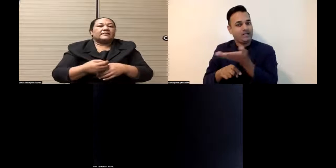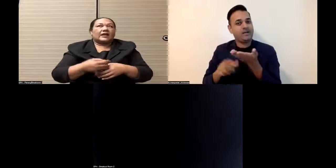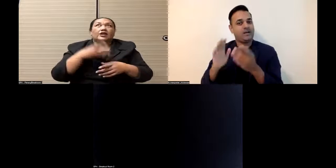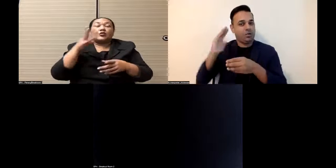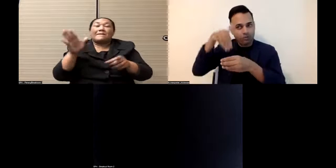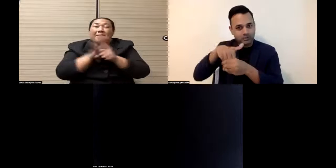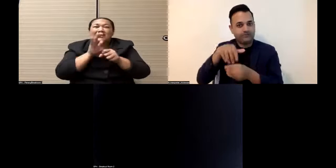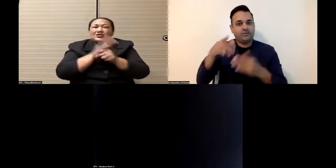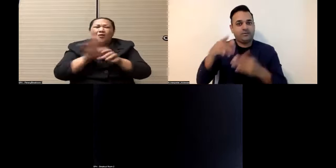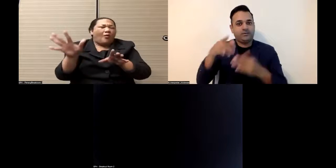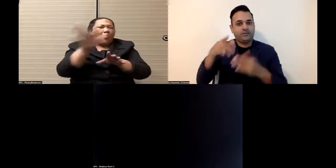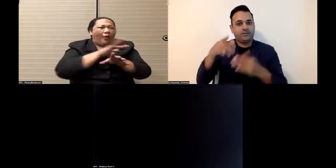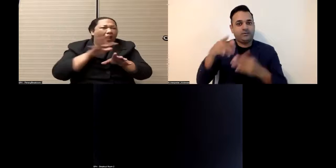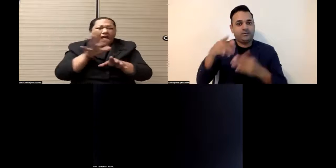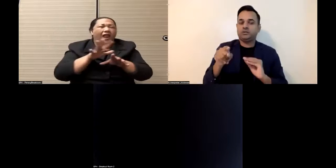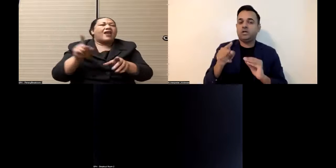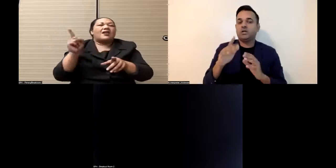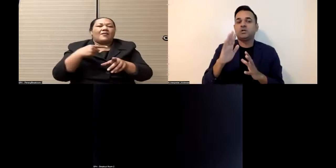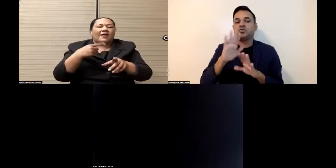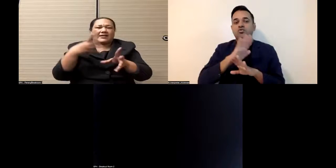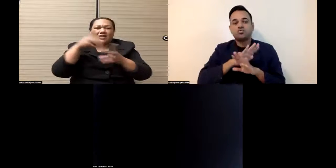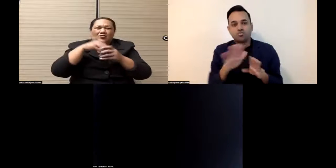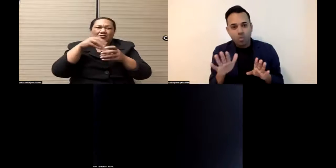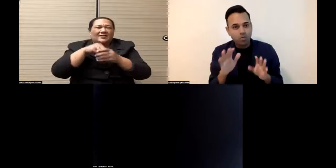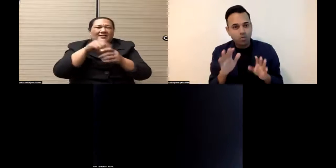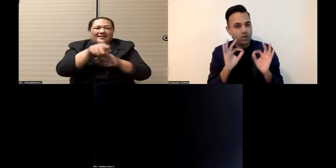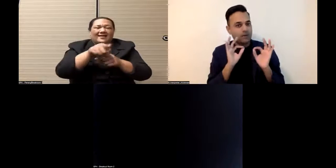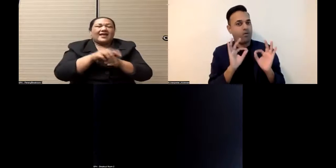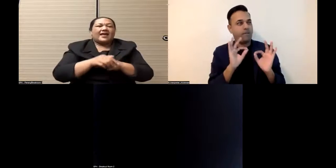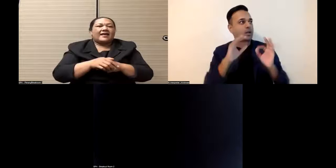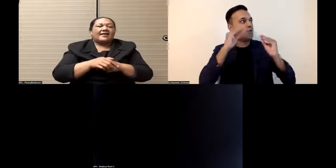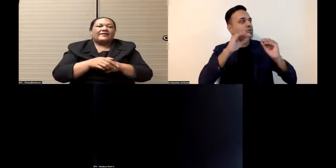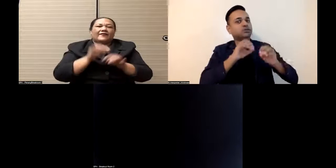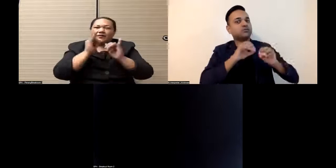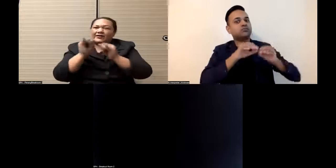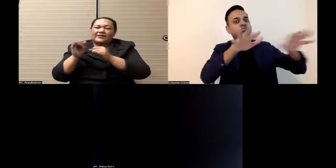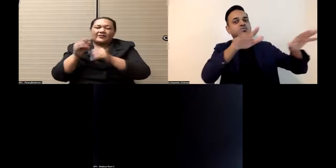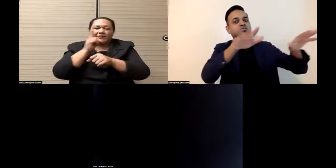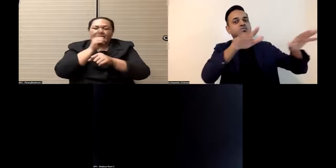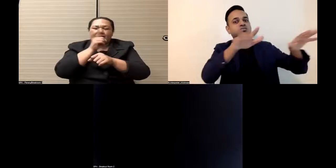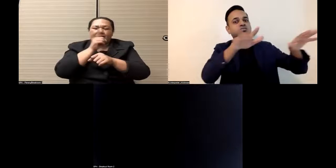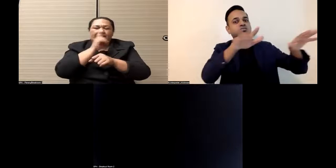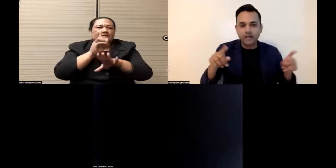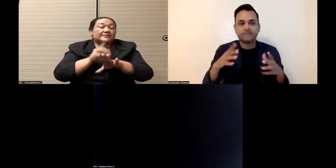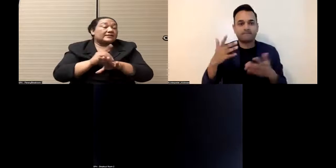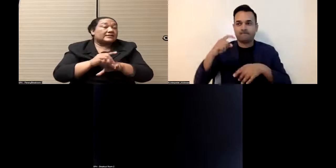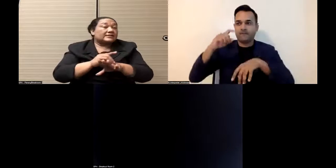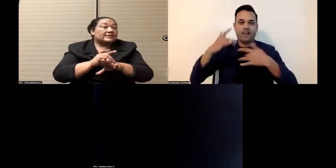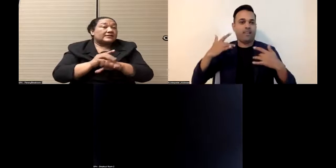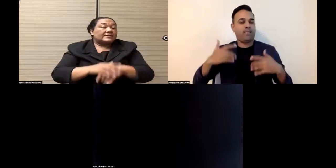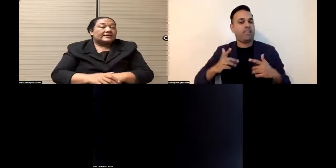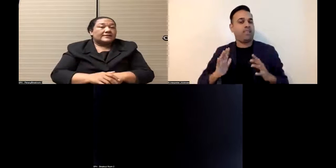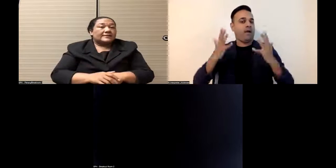with disabilities. I am quite certain I haven't done complete justice to the presentations that were shared with our group,